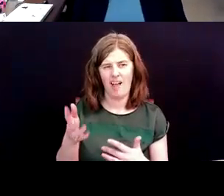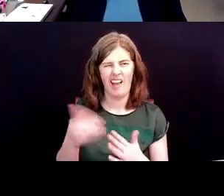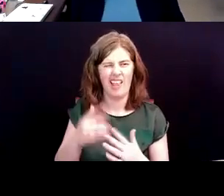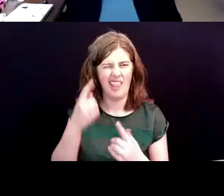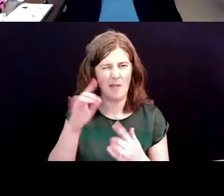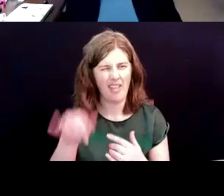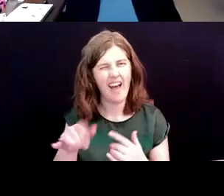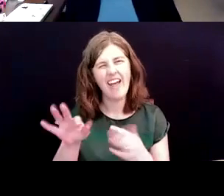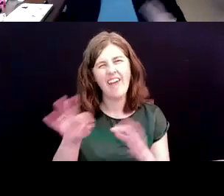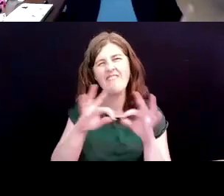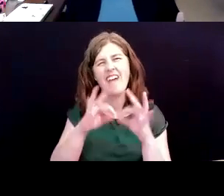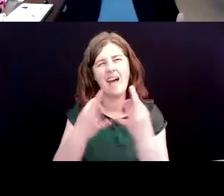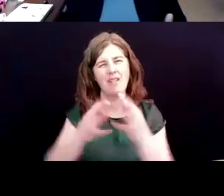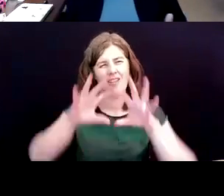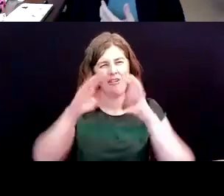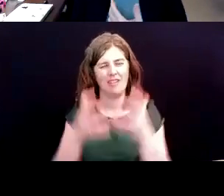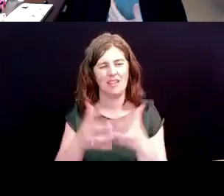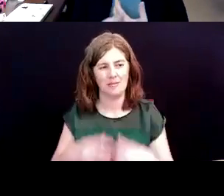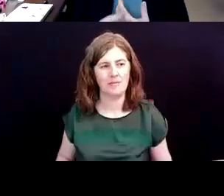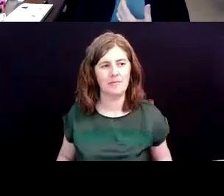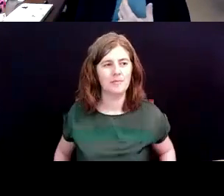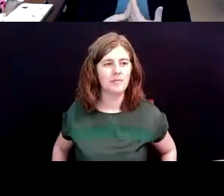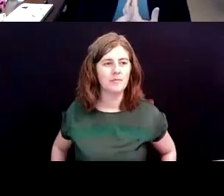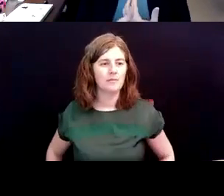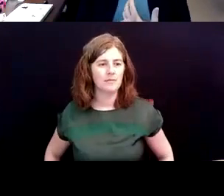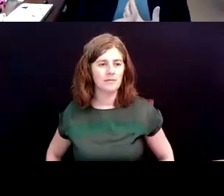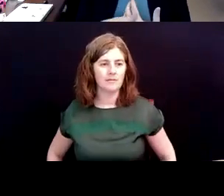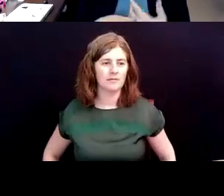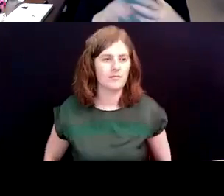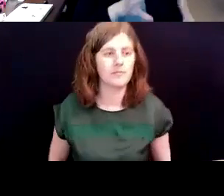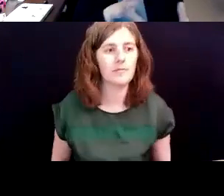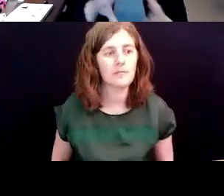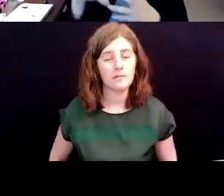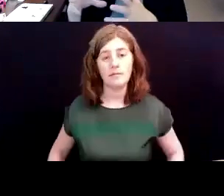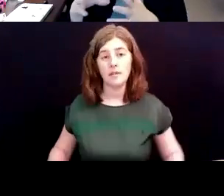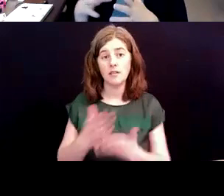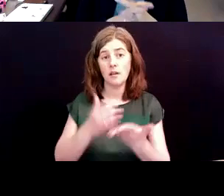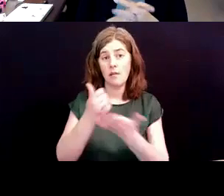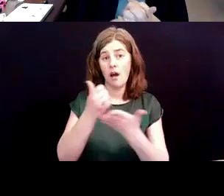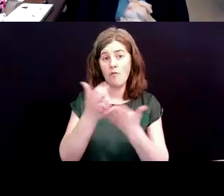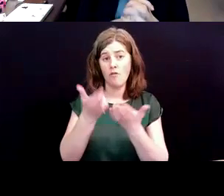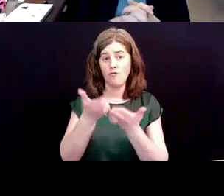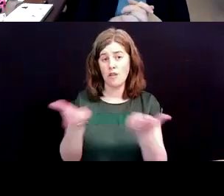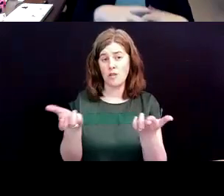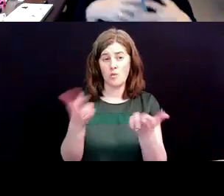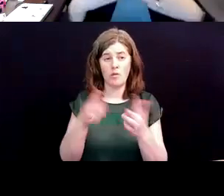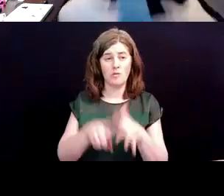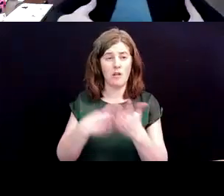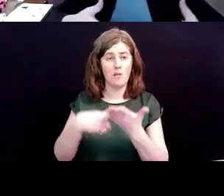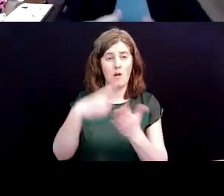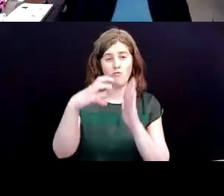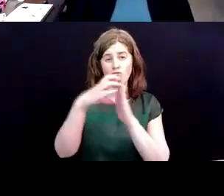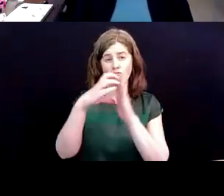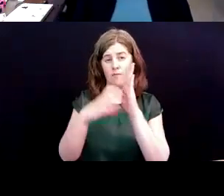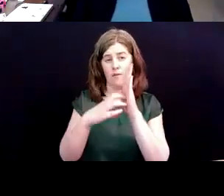that family context. I do want to highlight a couple of really helpful resources. So we're going to start getting into those resource sections. So when you get